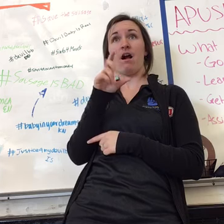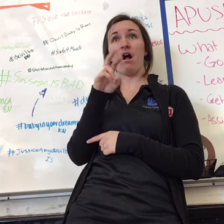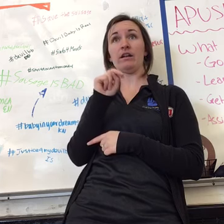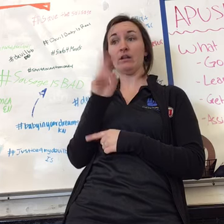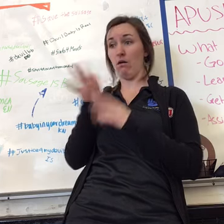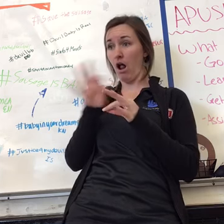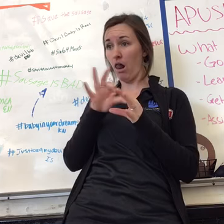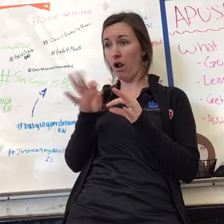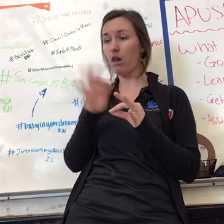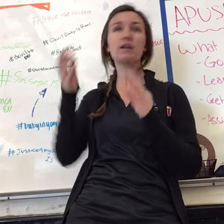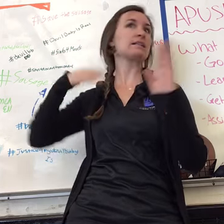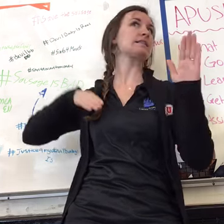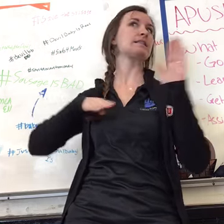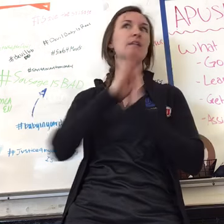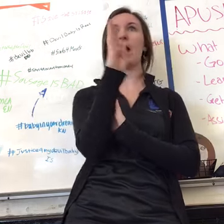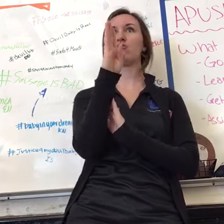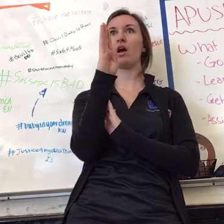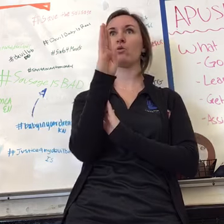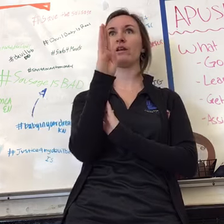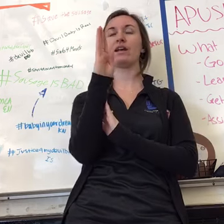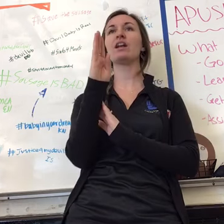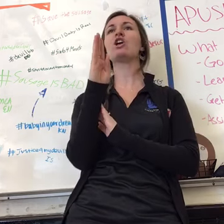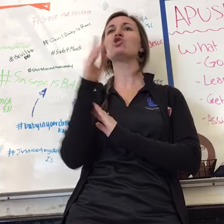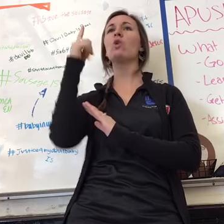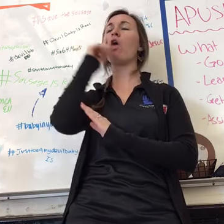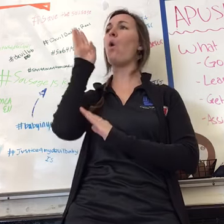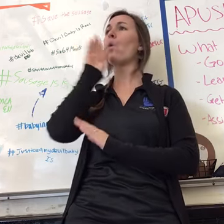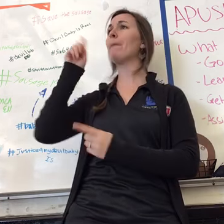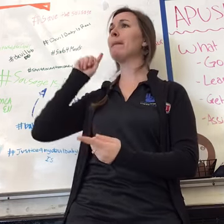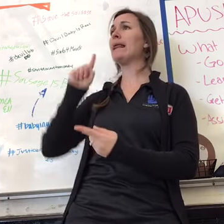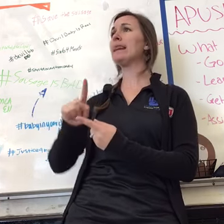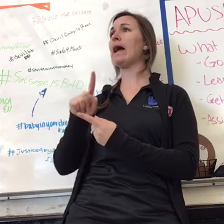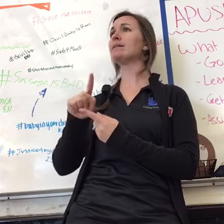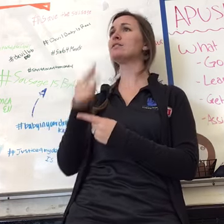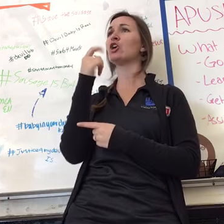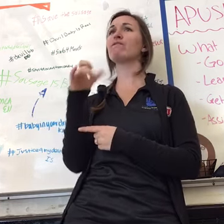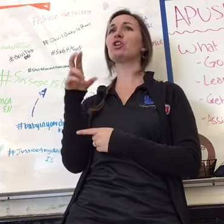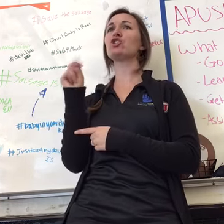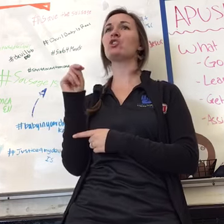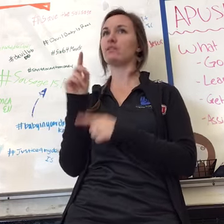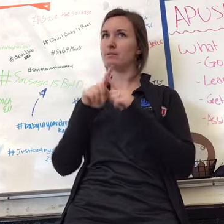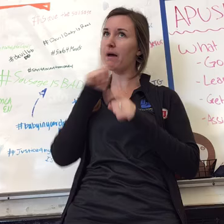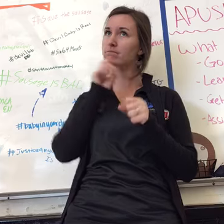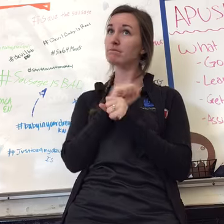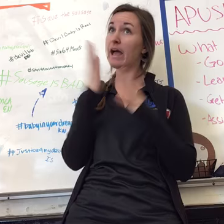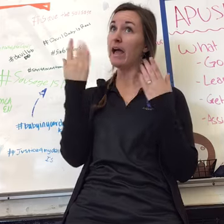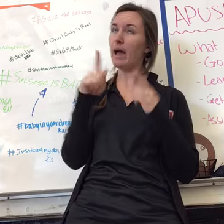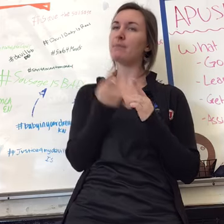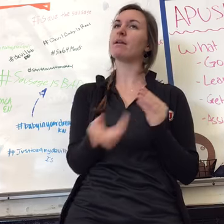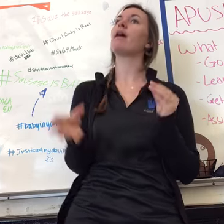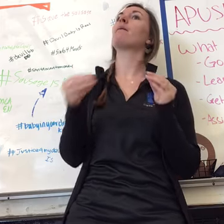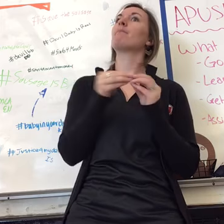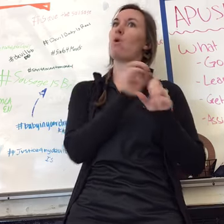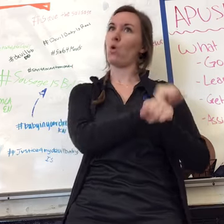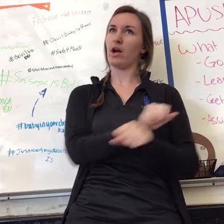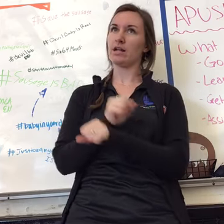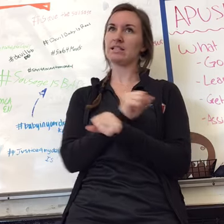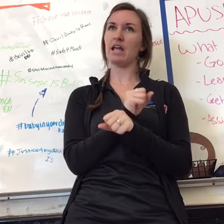happen? More slaves. If it wasn't for the cotton gin, slavery might not, that's a big generalization, but a lot of people say that without the cotton